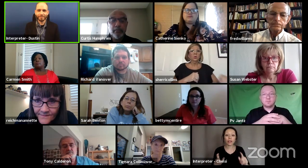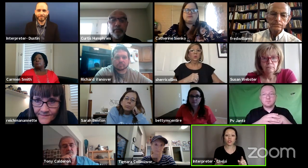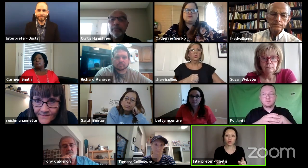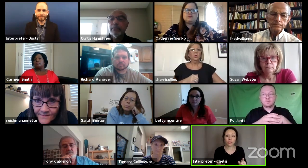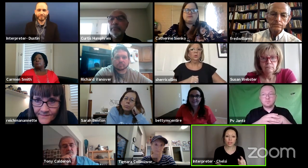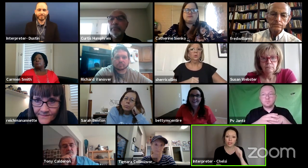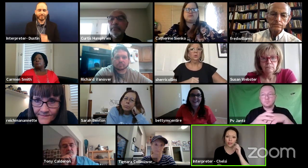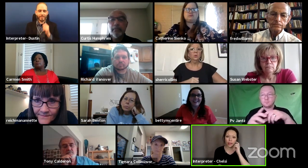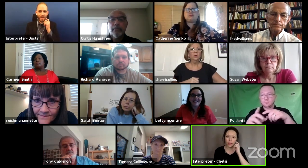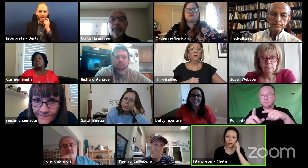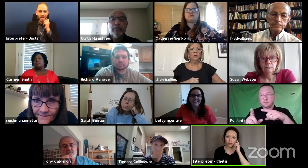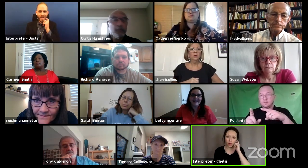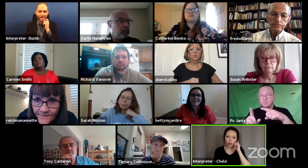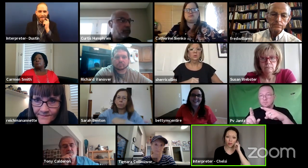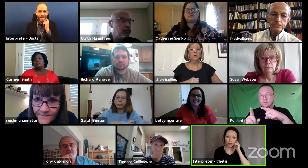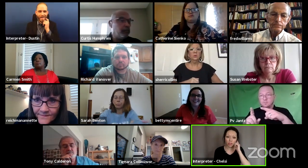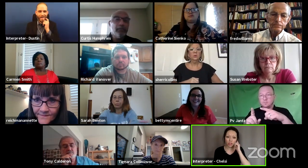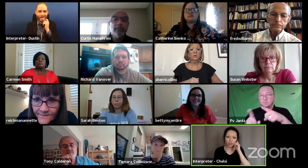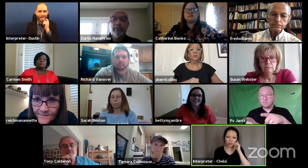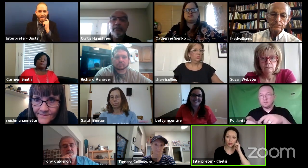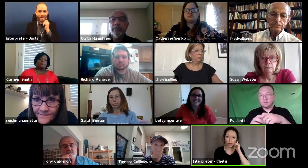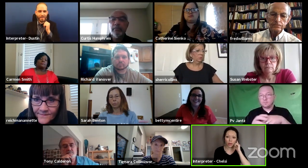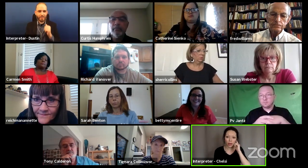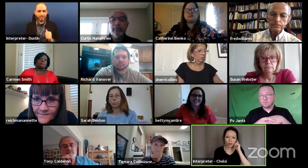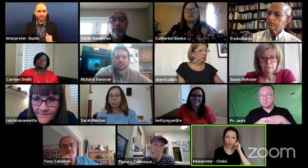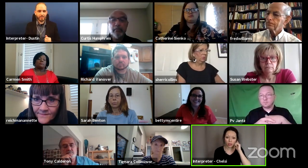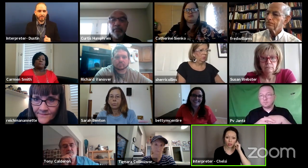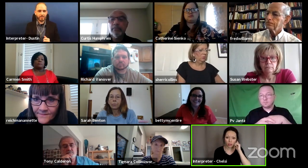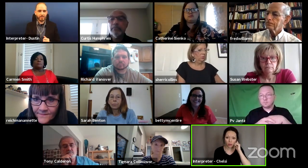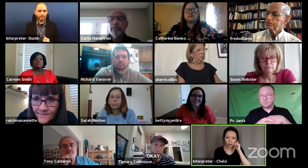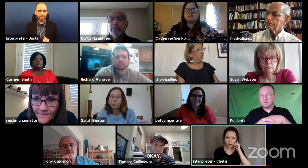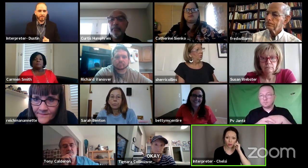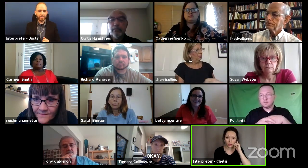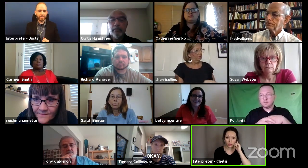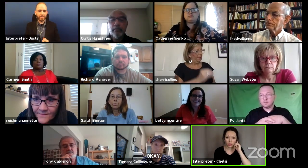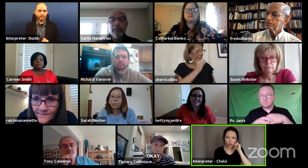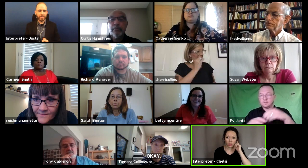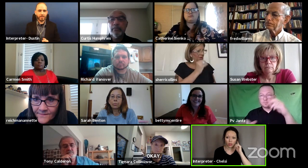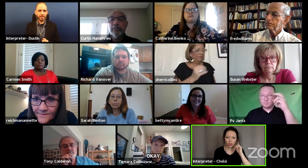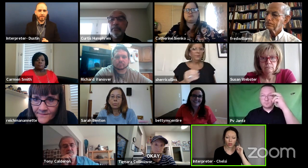Do you need to send that out for all of the commissioners to review that?